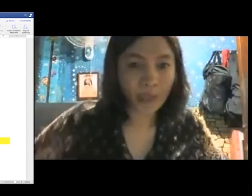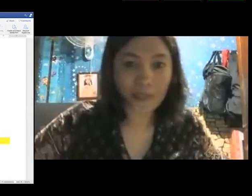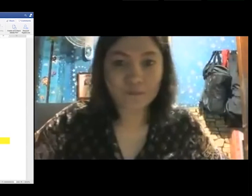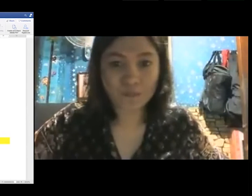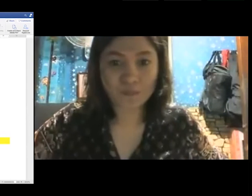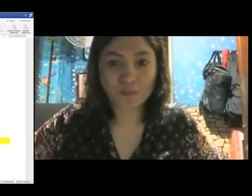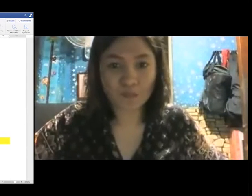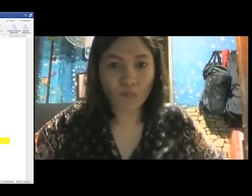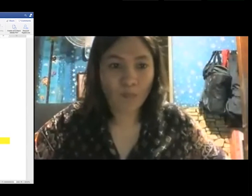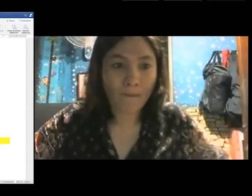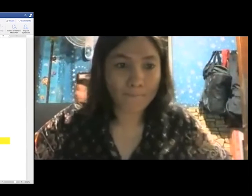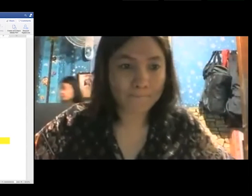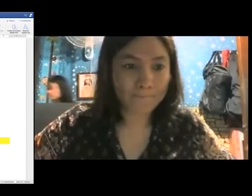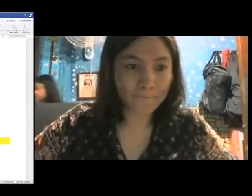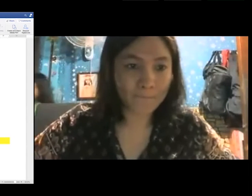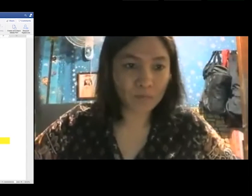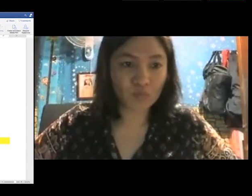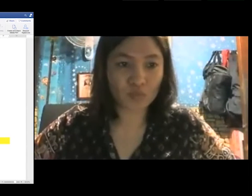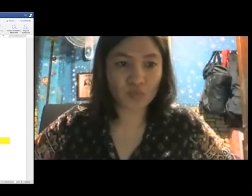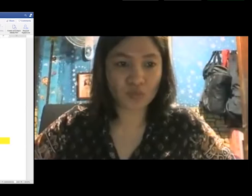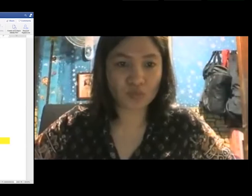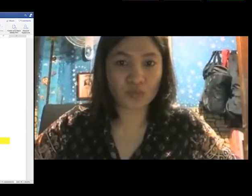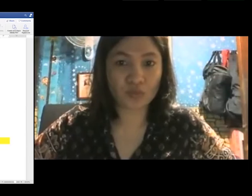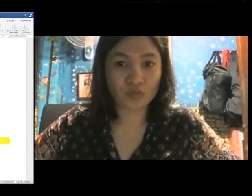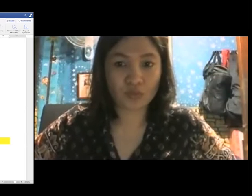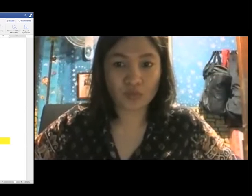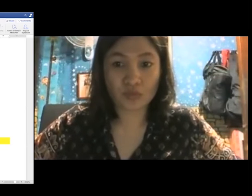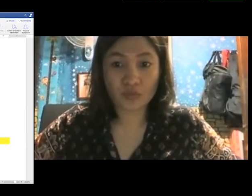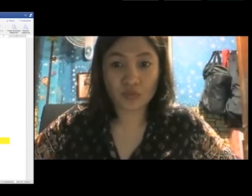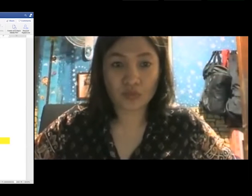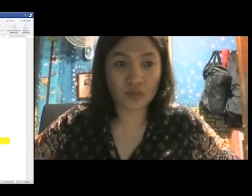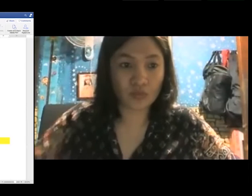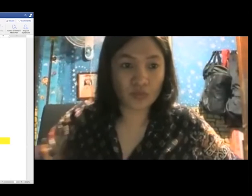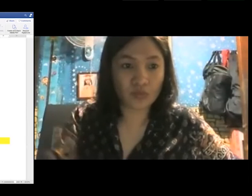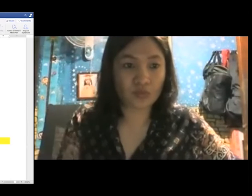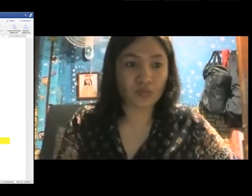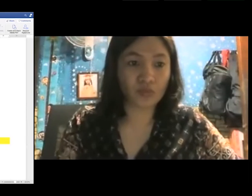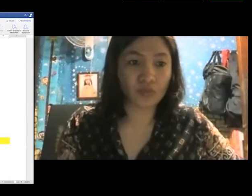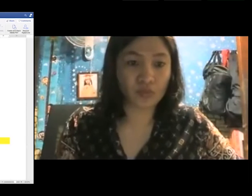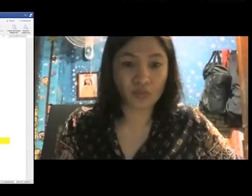We'll leave that as is for now, but we'll just note. Okay.